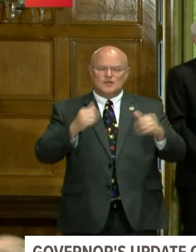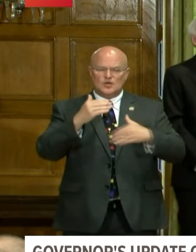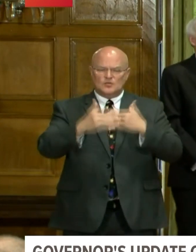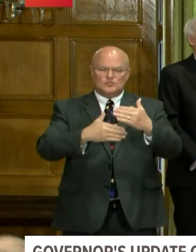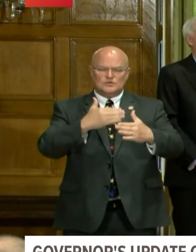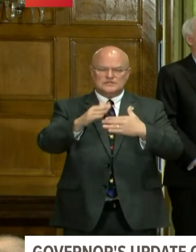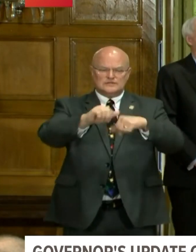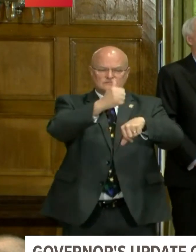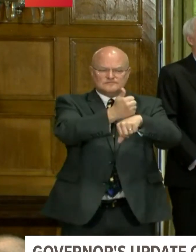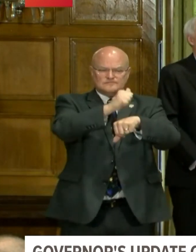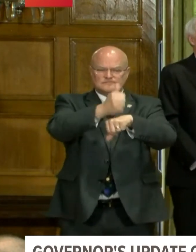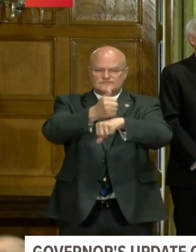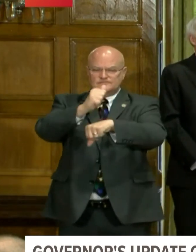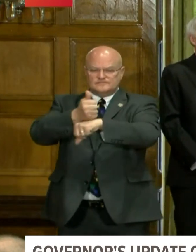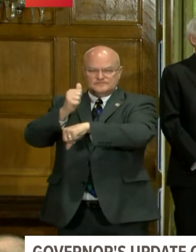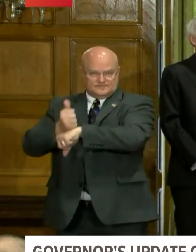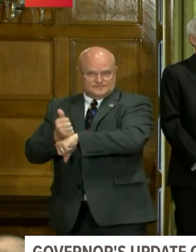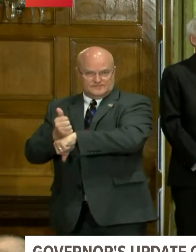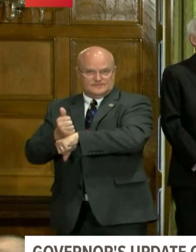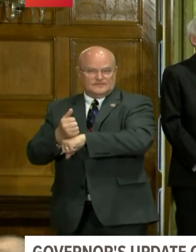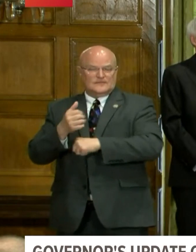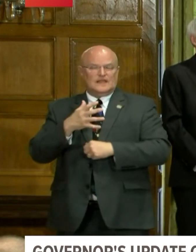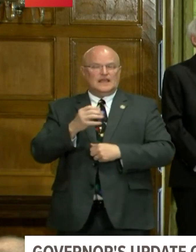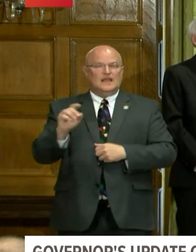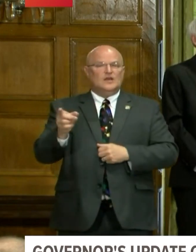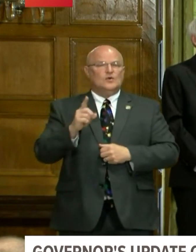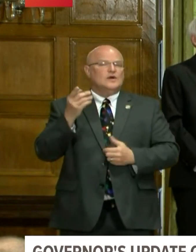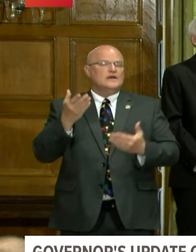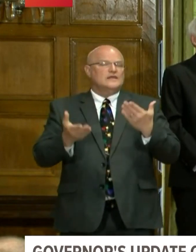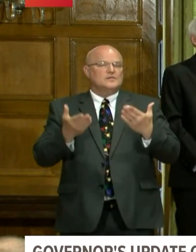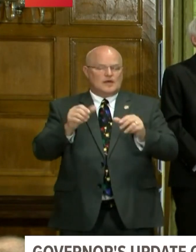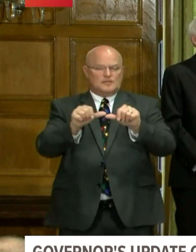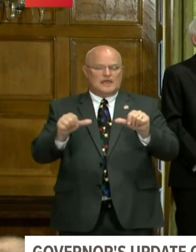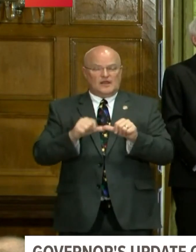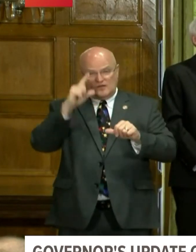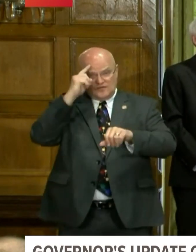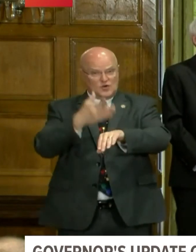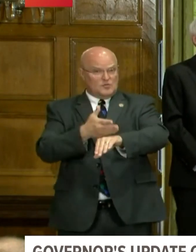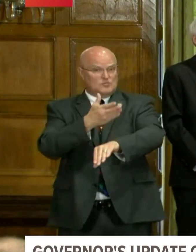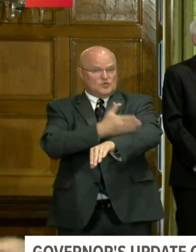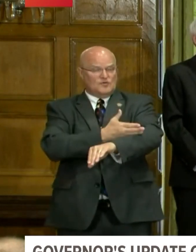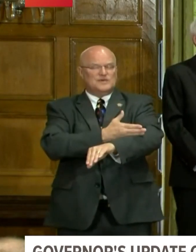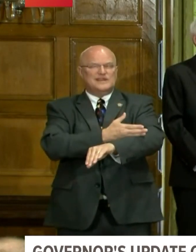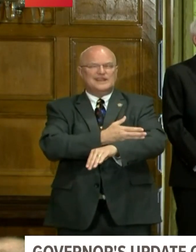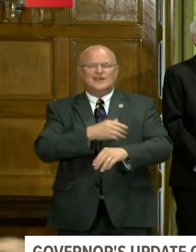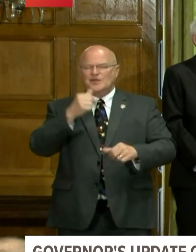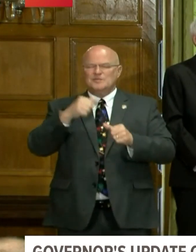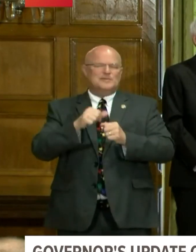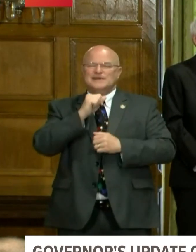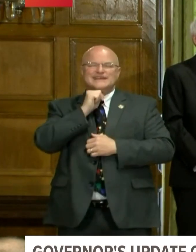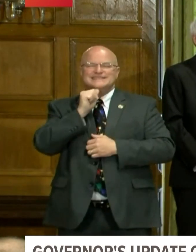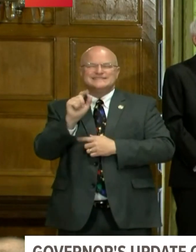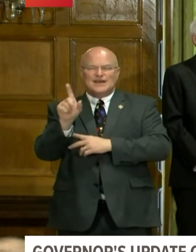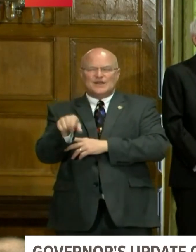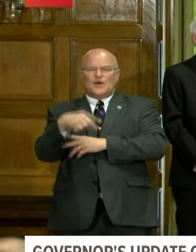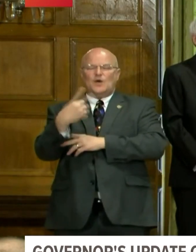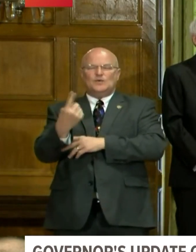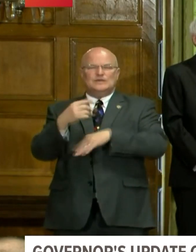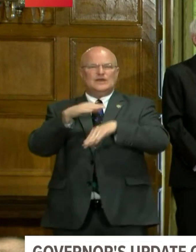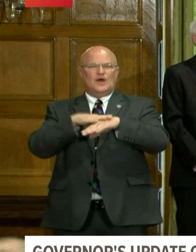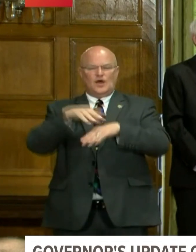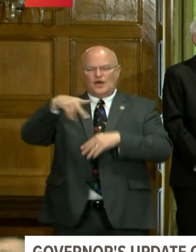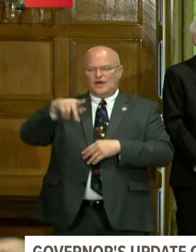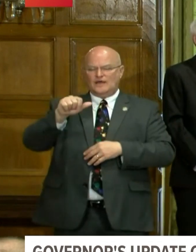procedures, protocols had already been implemented, and where there might be areas for improvement. And remember, it's not just on